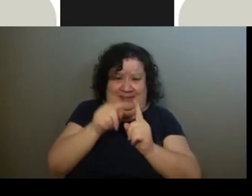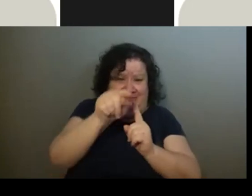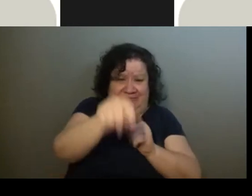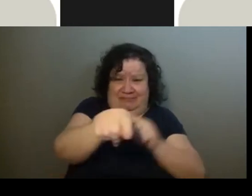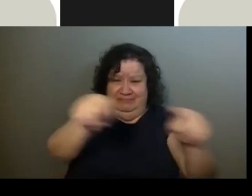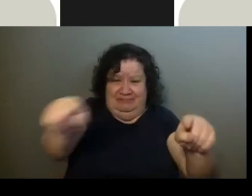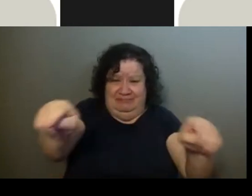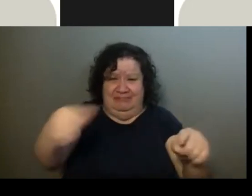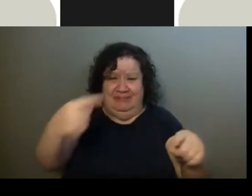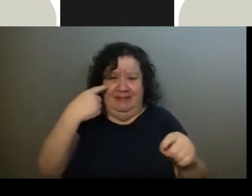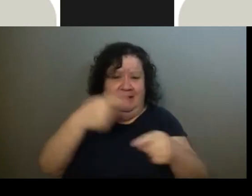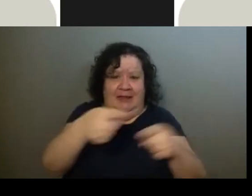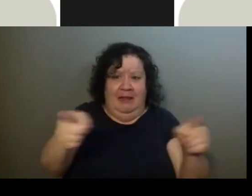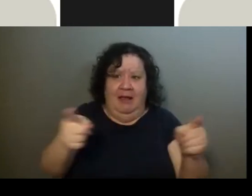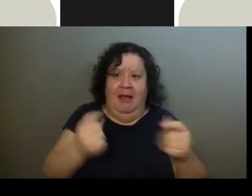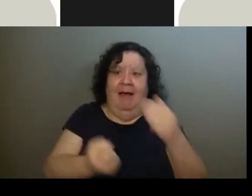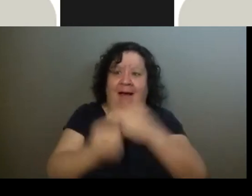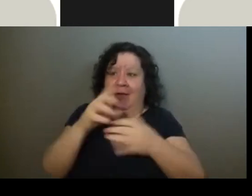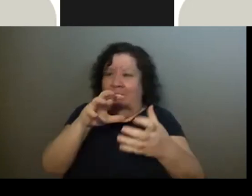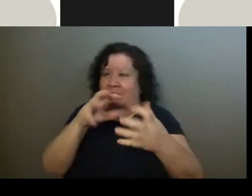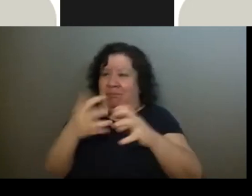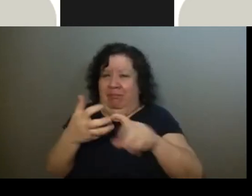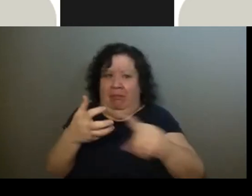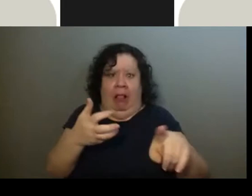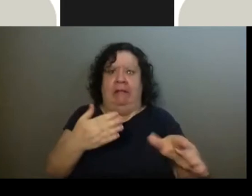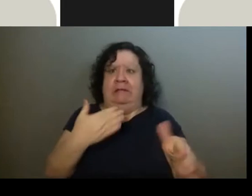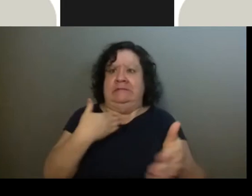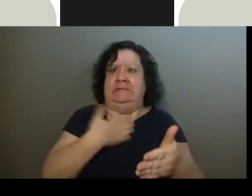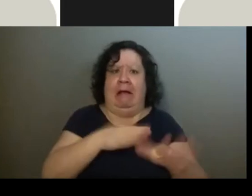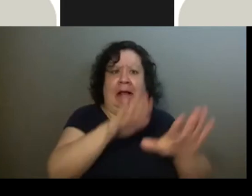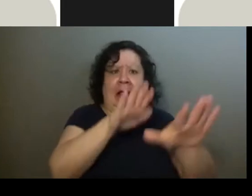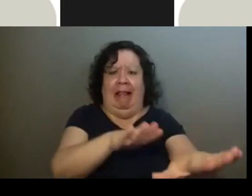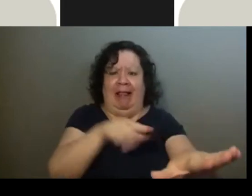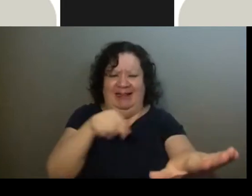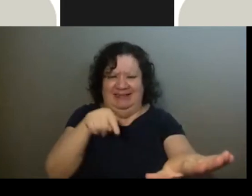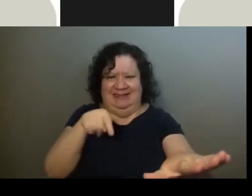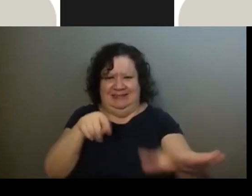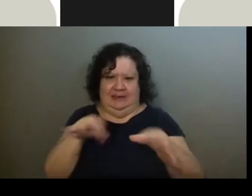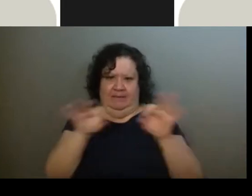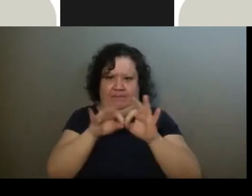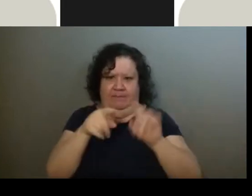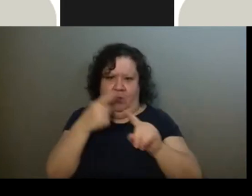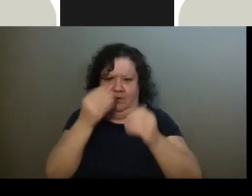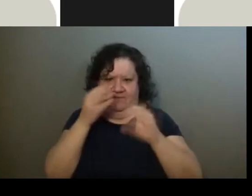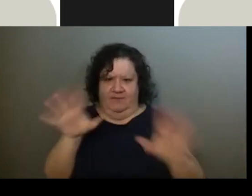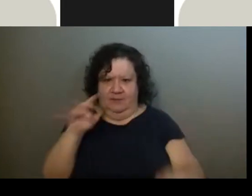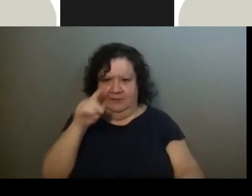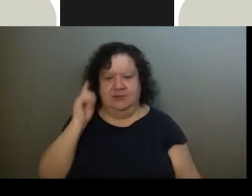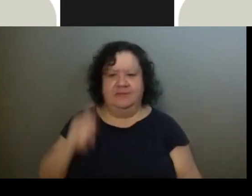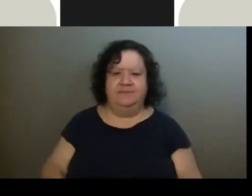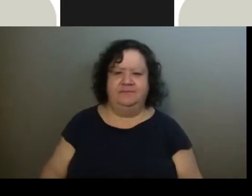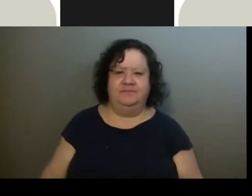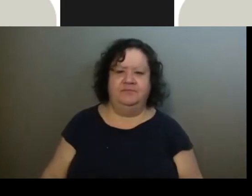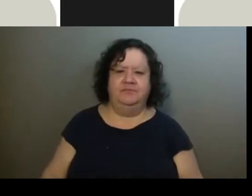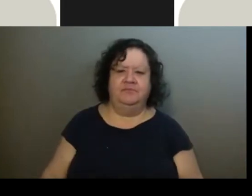The inclusion I mentioned, a very important thing to include in the national and local level DRR strategies is the points